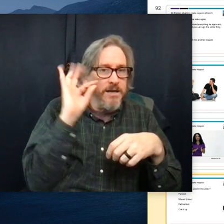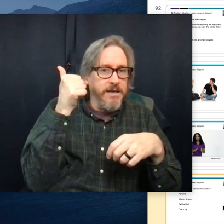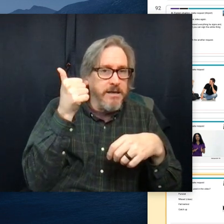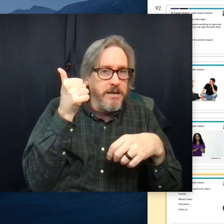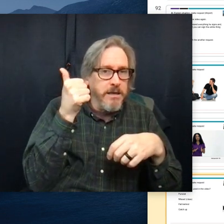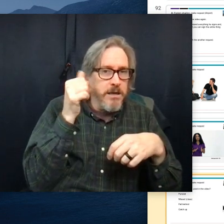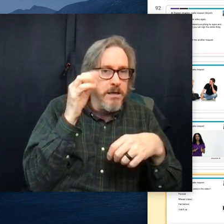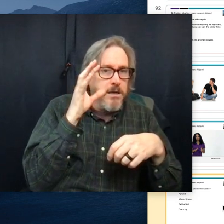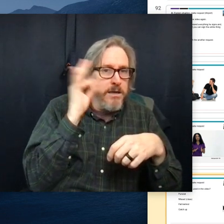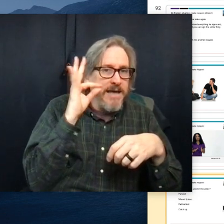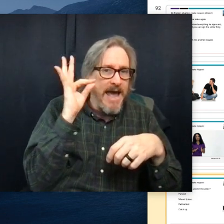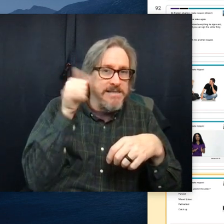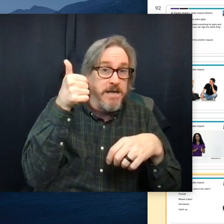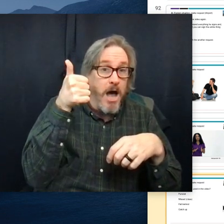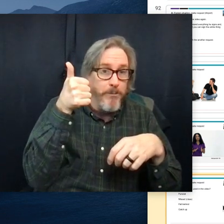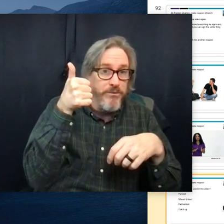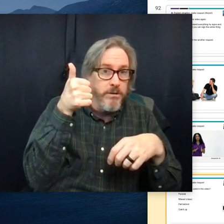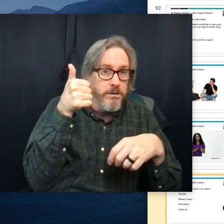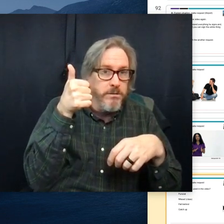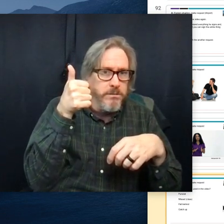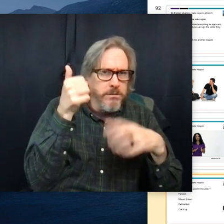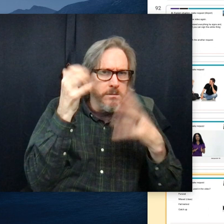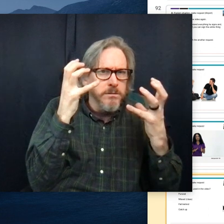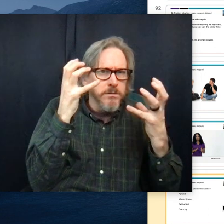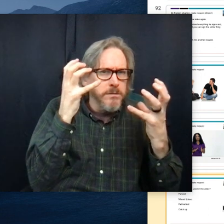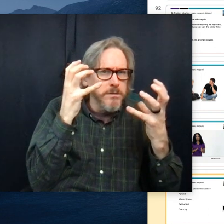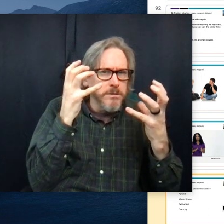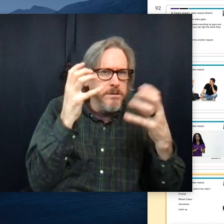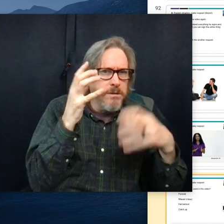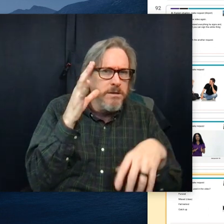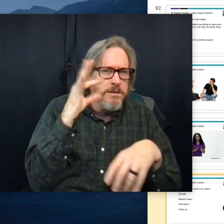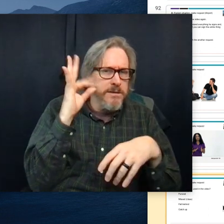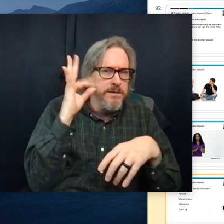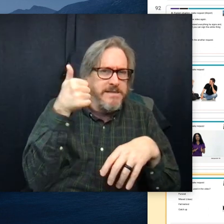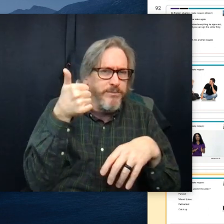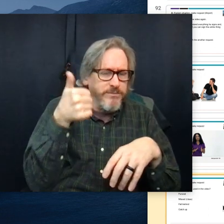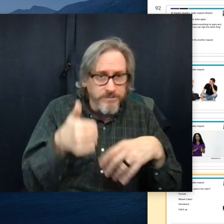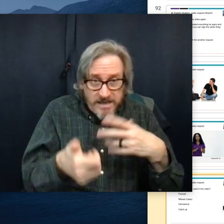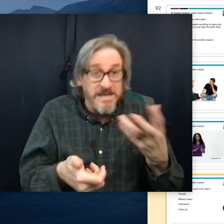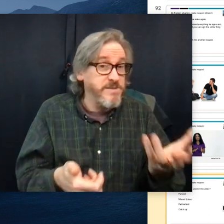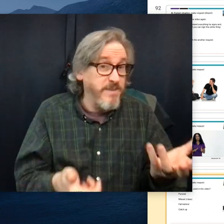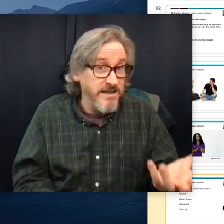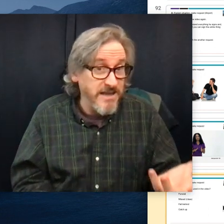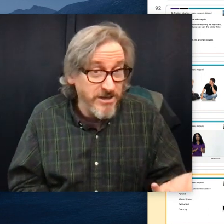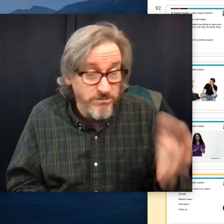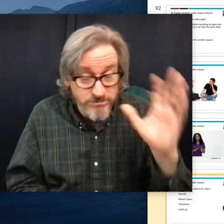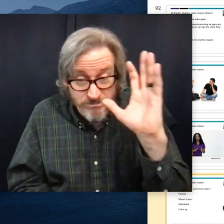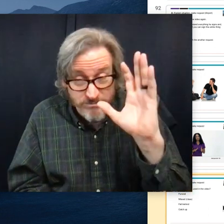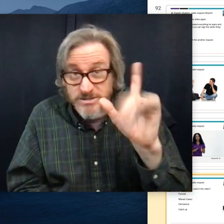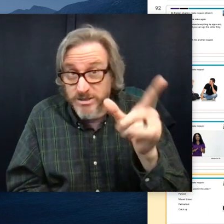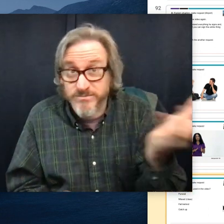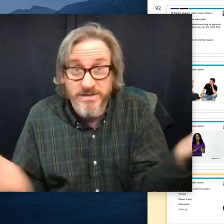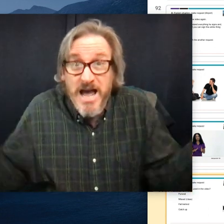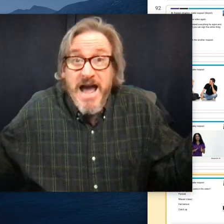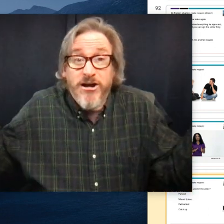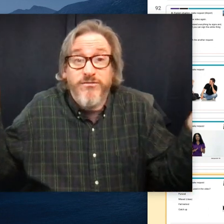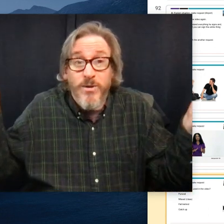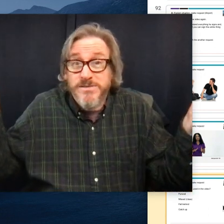This is want. I want, my precious. Right? Want. It's kind of like